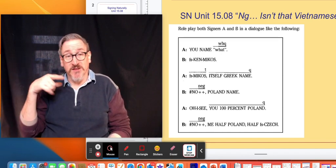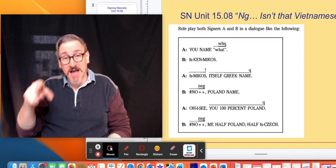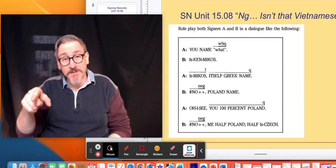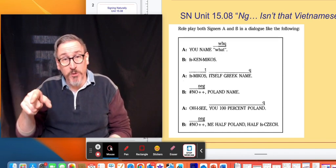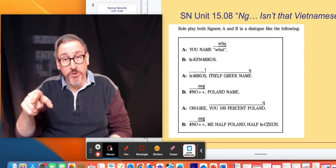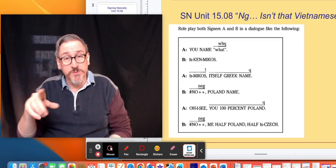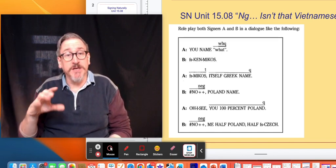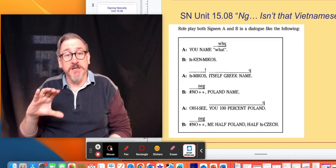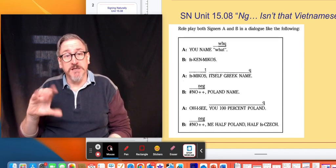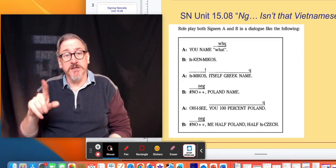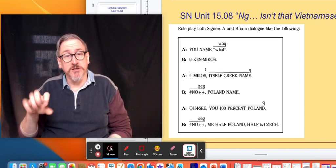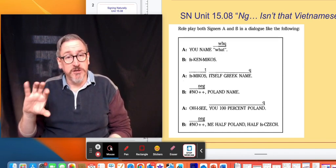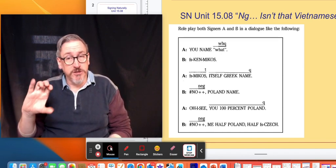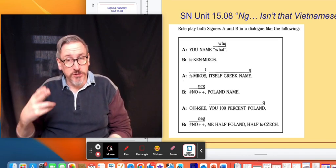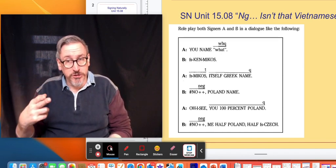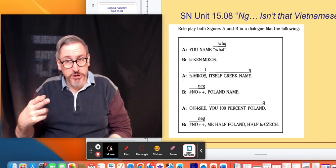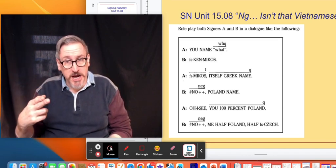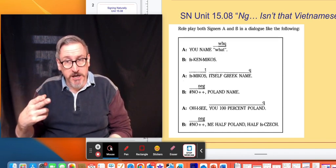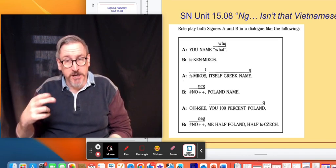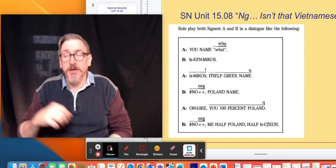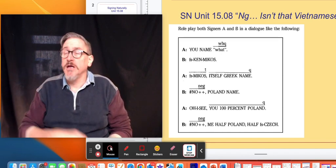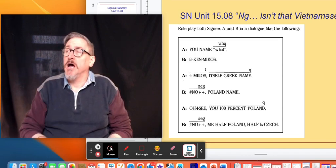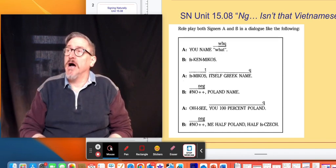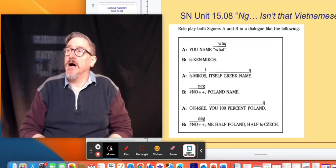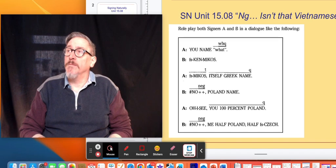At the time the book was written, check.